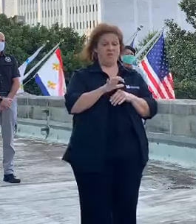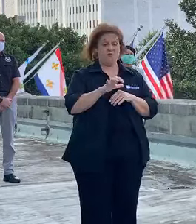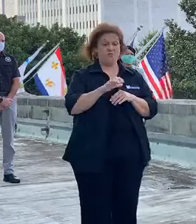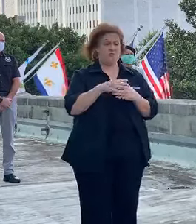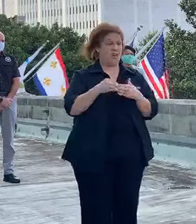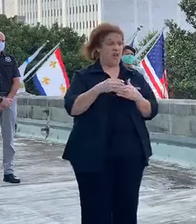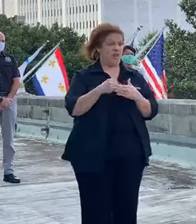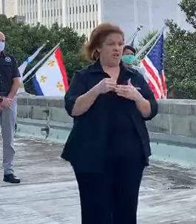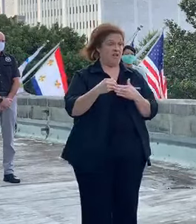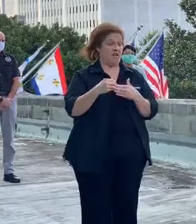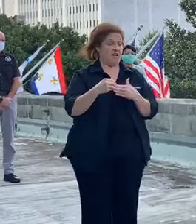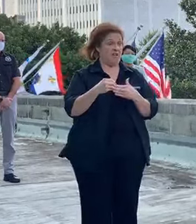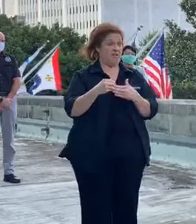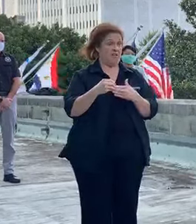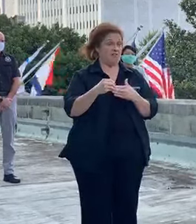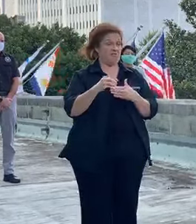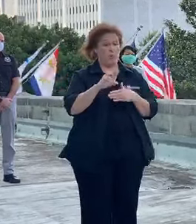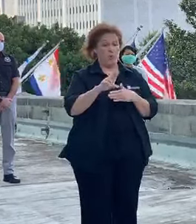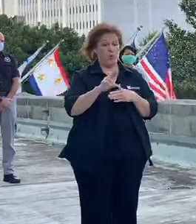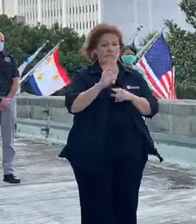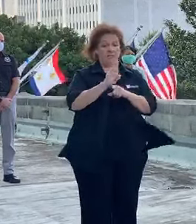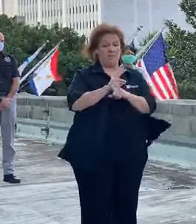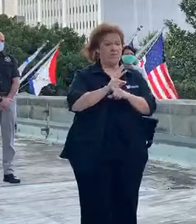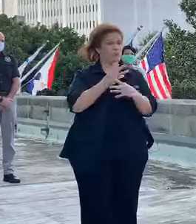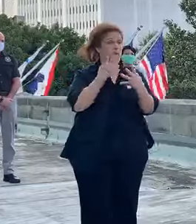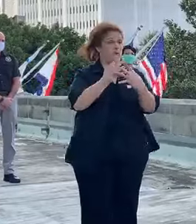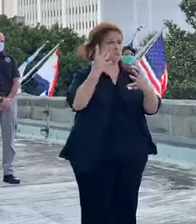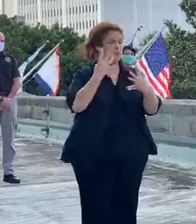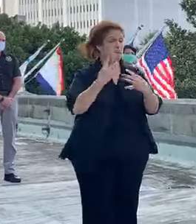fine and/or 6 months in jail.